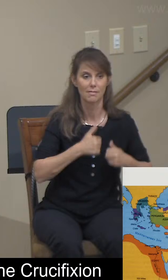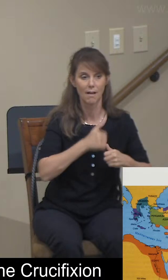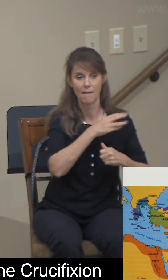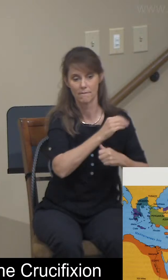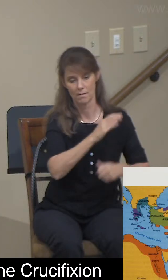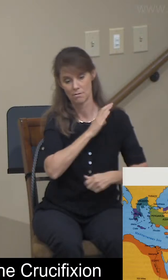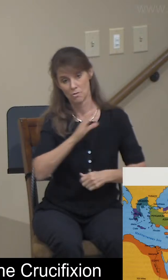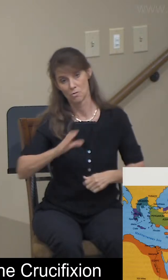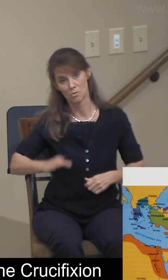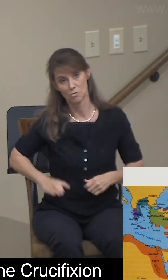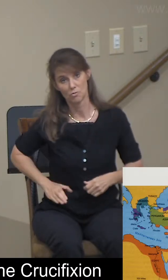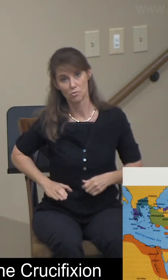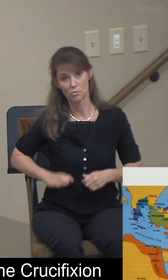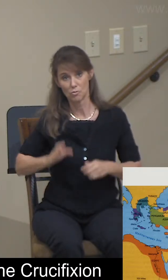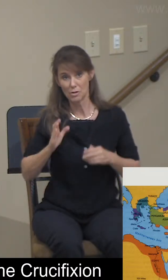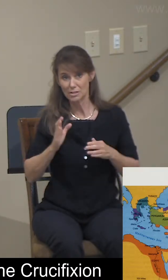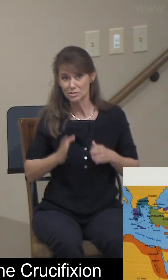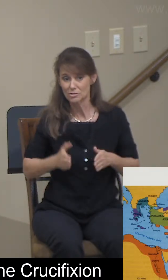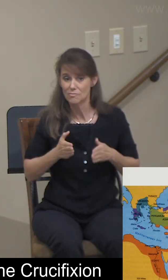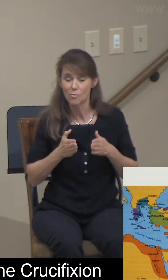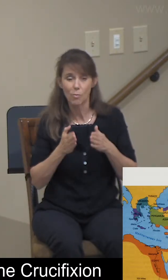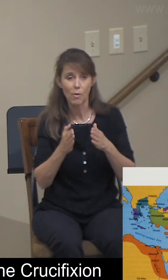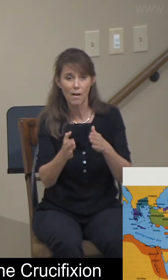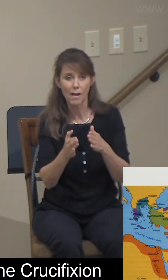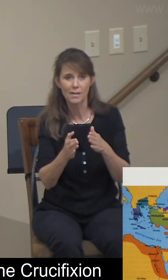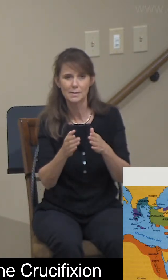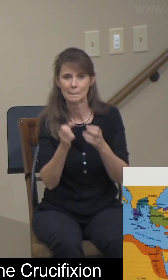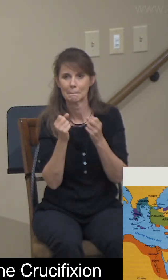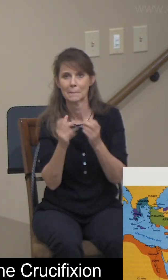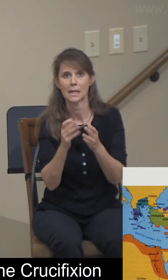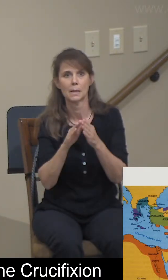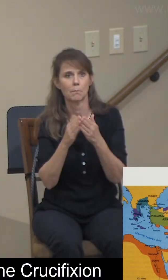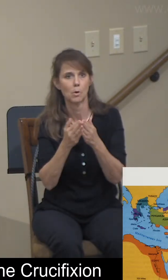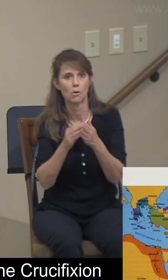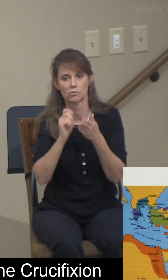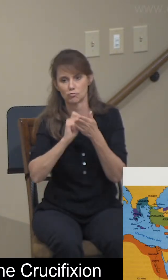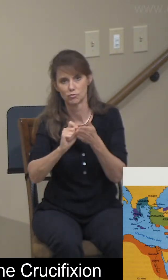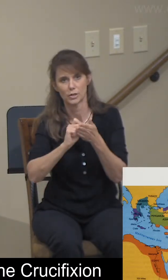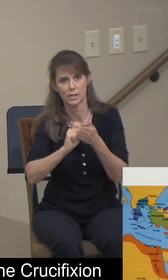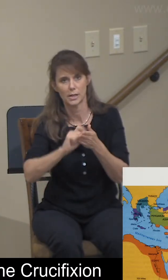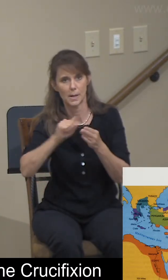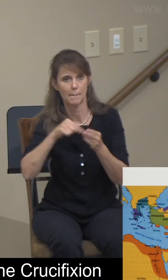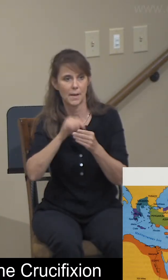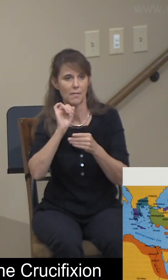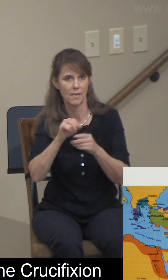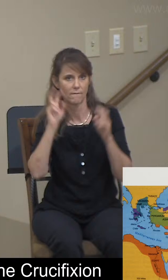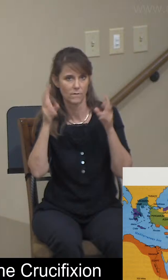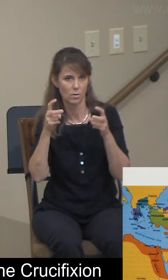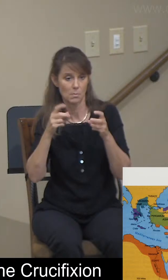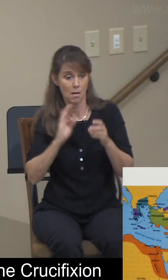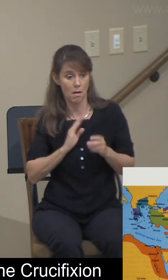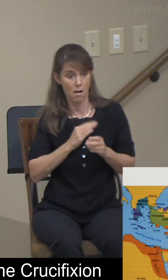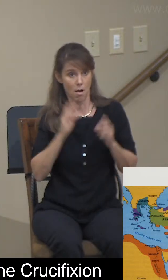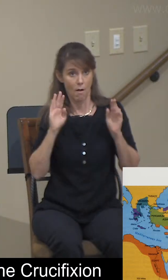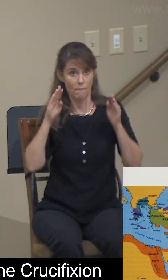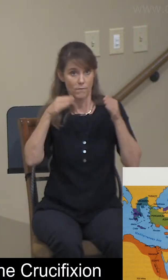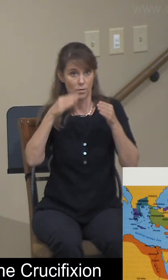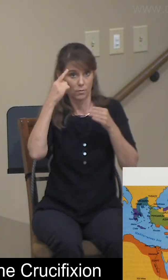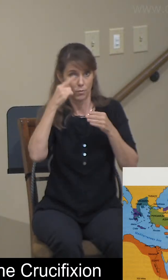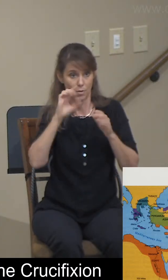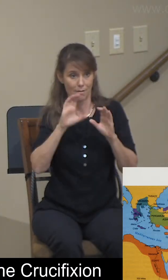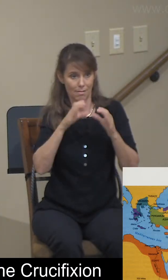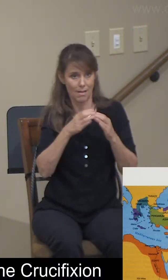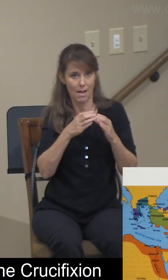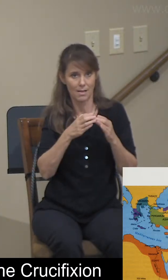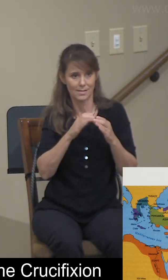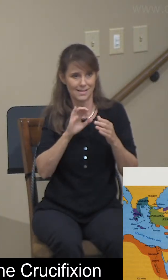early centuries of Christianity. There are books written on this subject. Our focus is, of course, how this contributes and leads directly into the